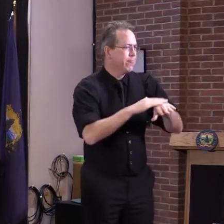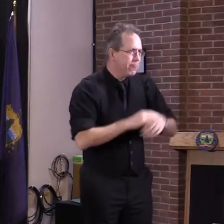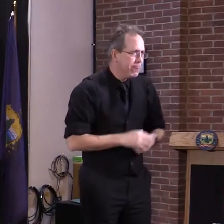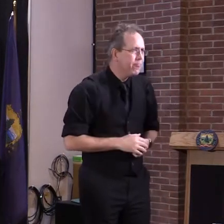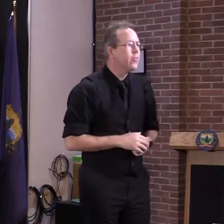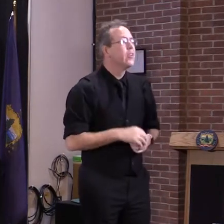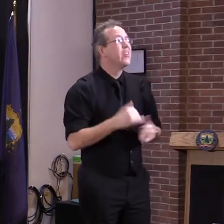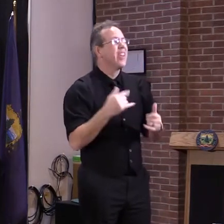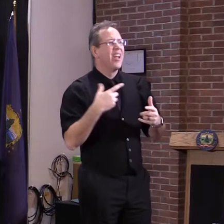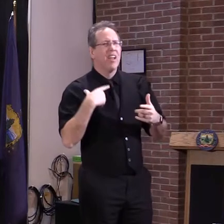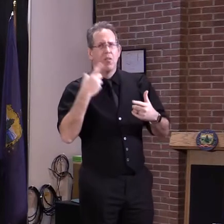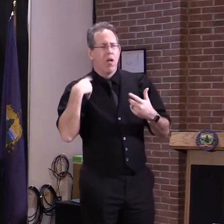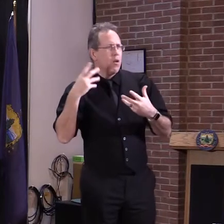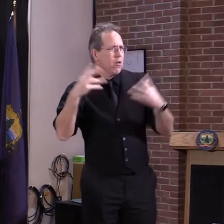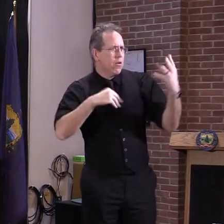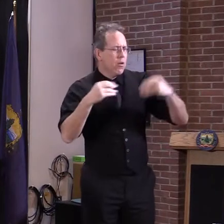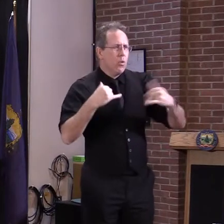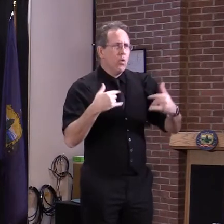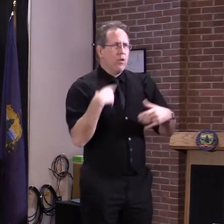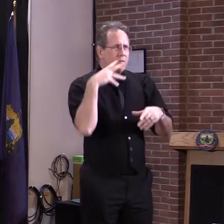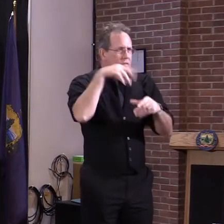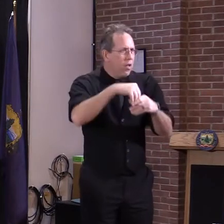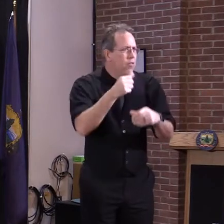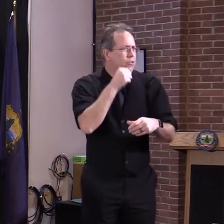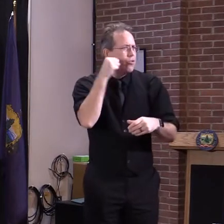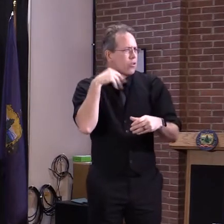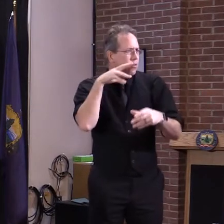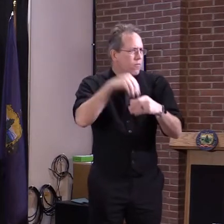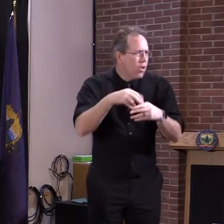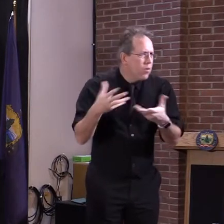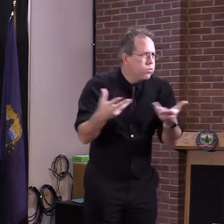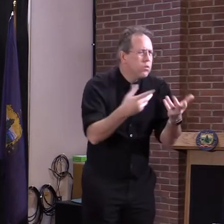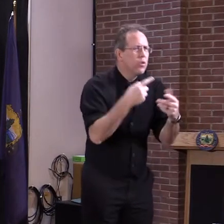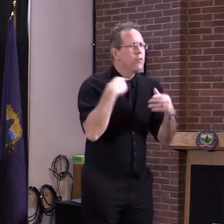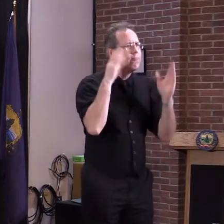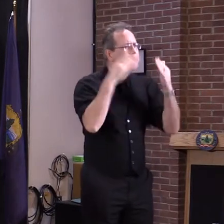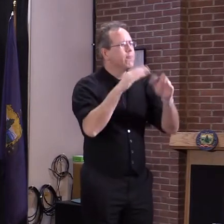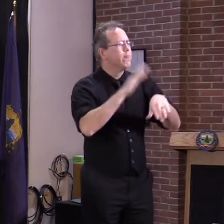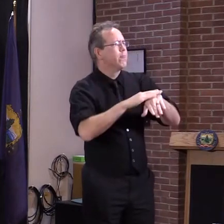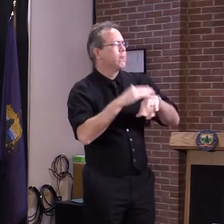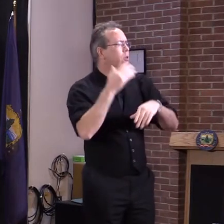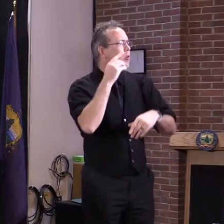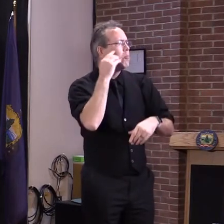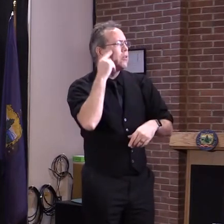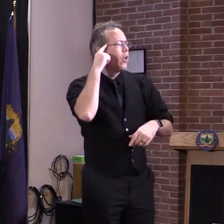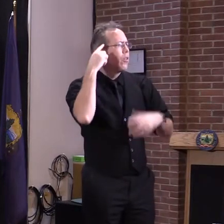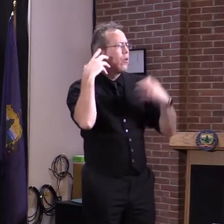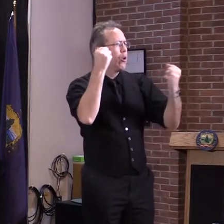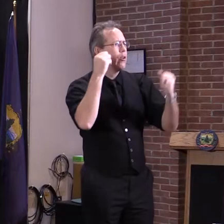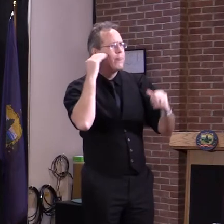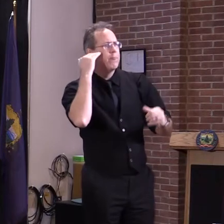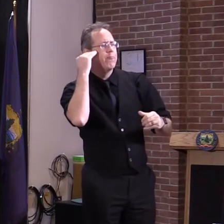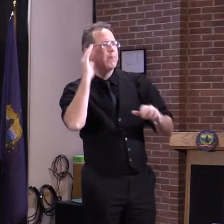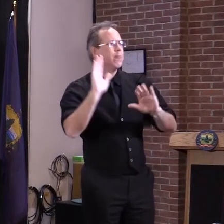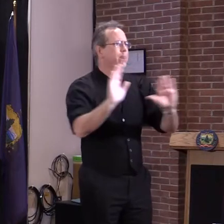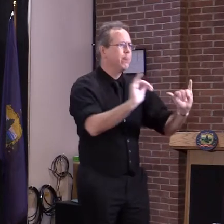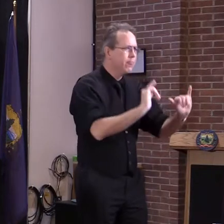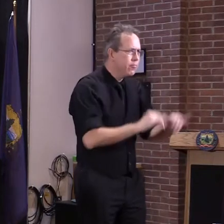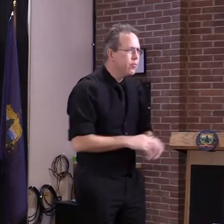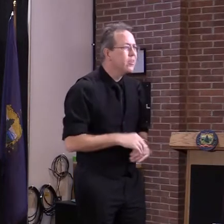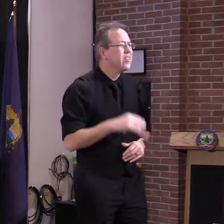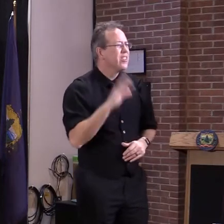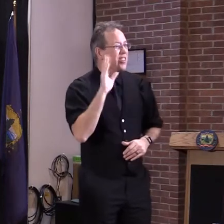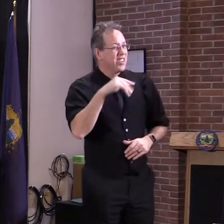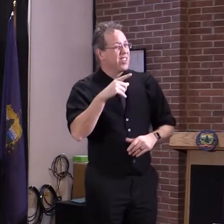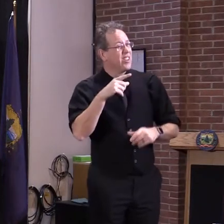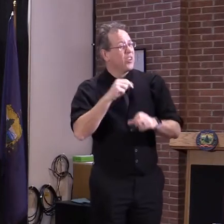advocates, providers, community members, and mental health stakeholders. Due to the pandemic, our mental health needs are